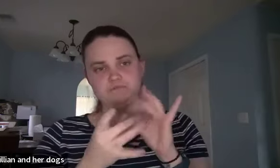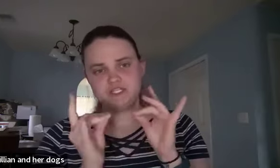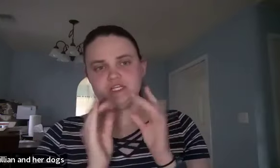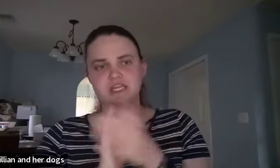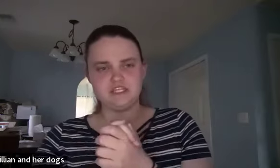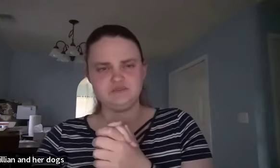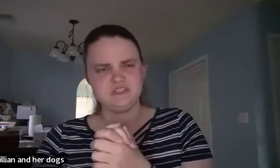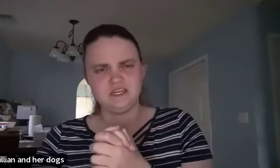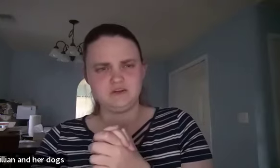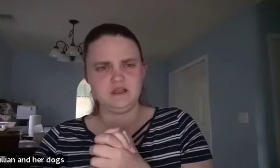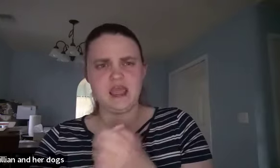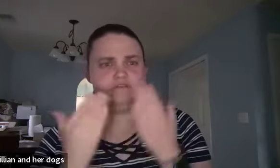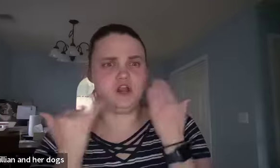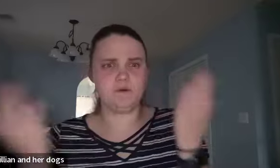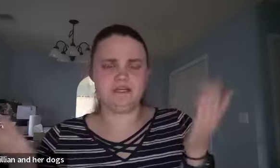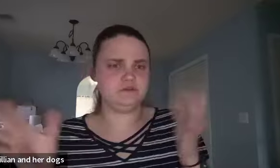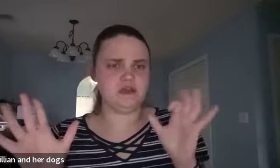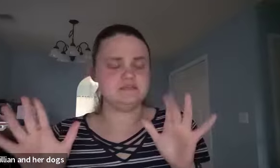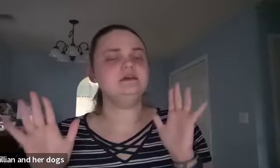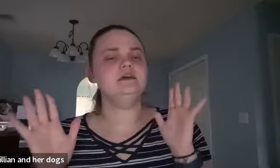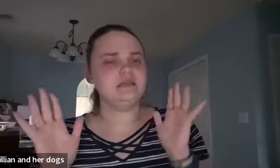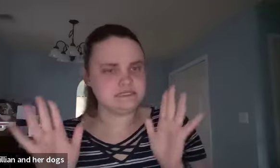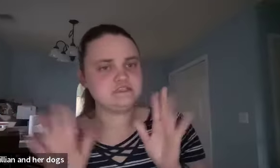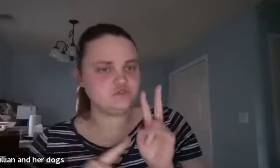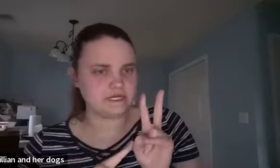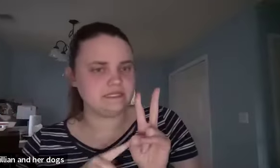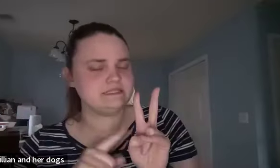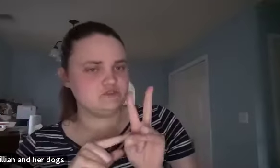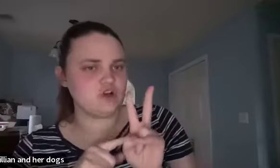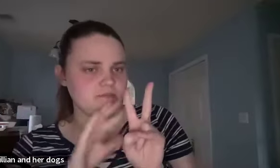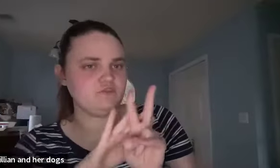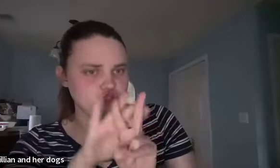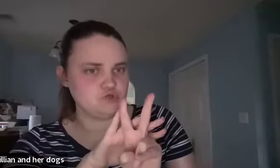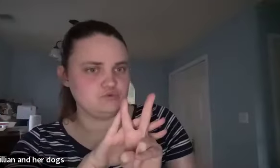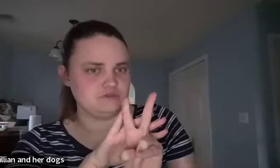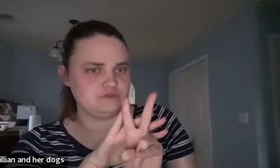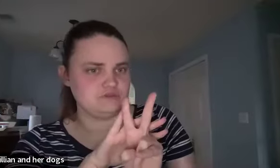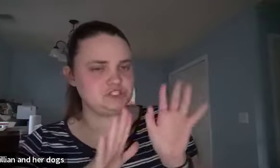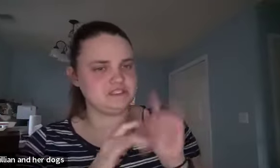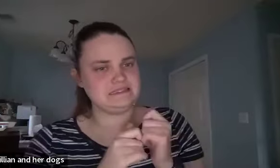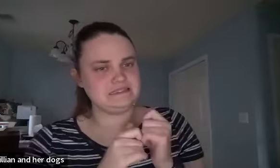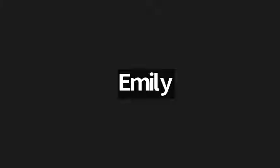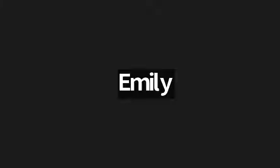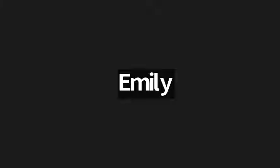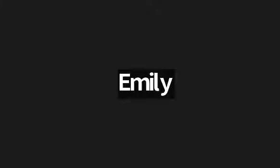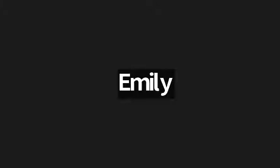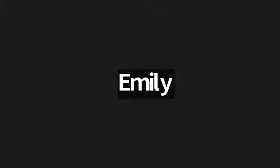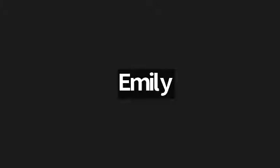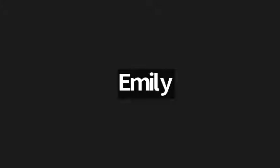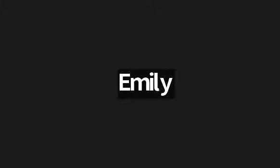to mention in case you see it and you're like, I have no idea what that is. It's still 20. It's still talking about the twos. It's I'm just a glad slang. you I'm